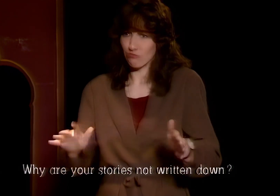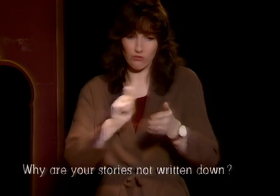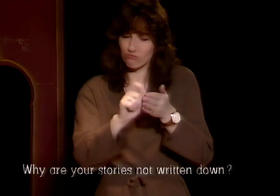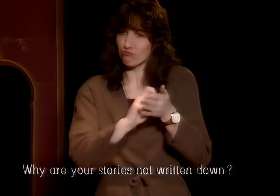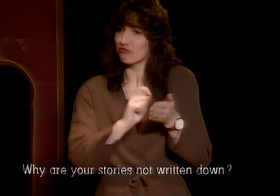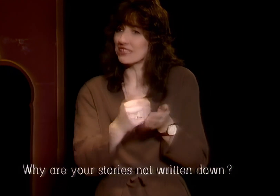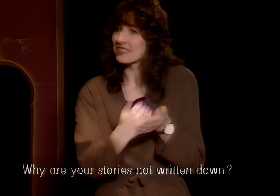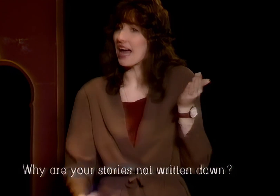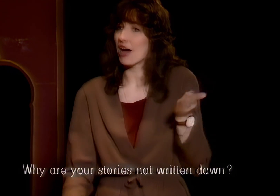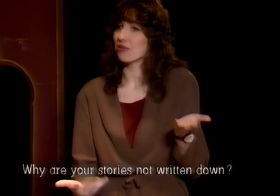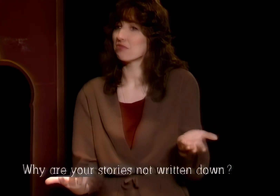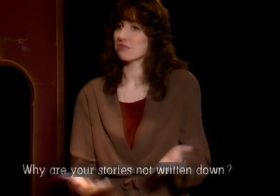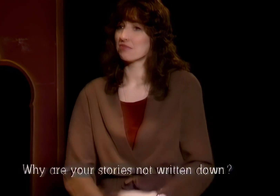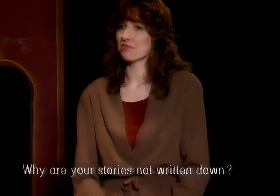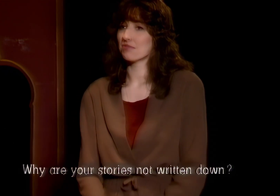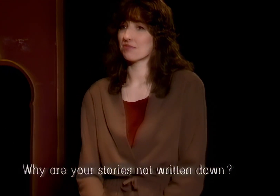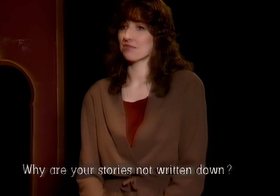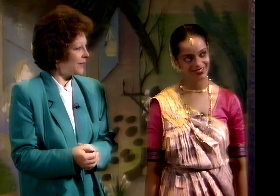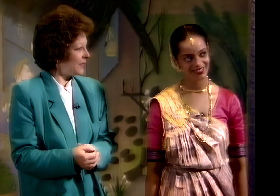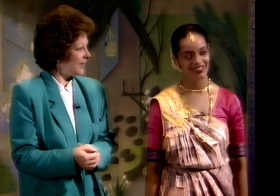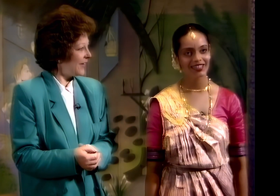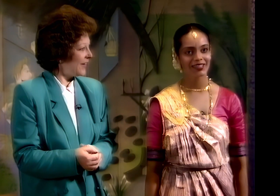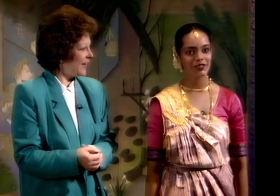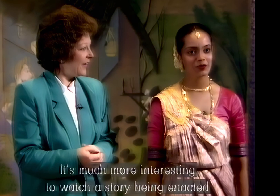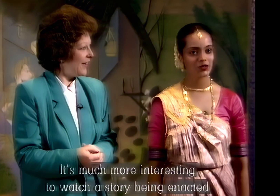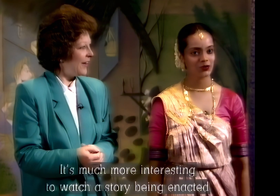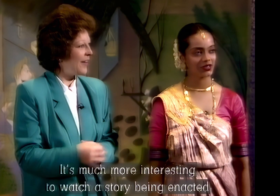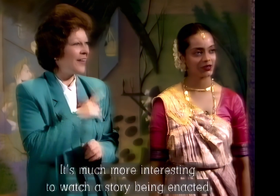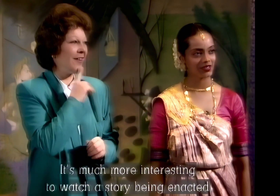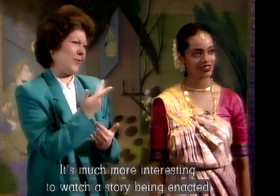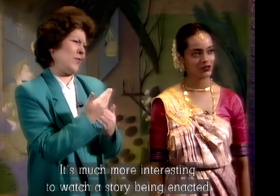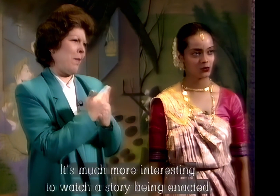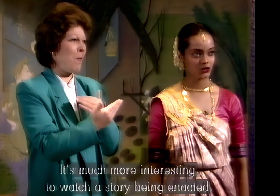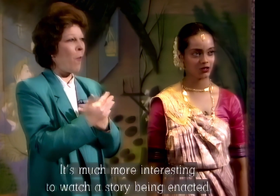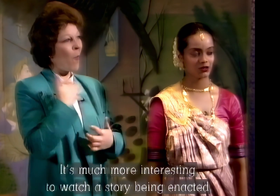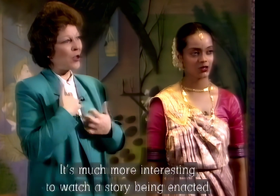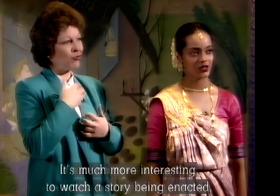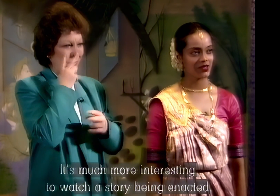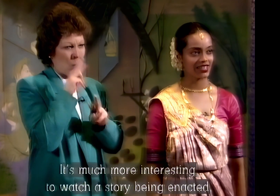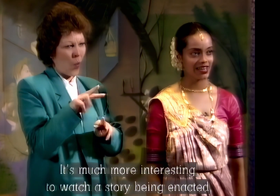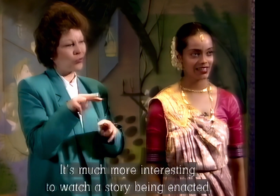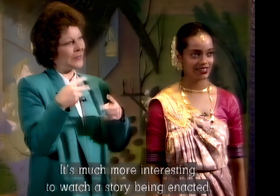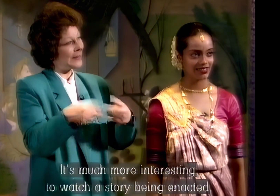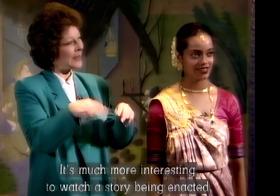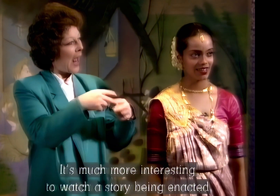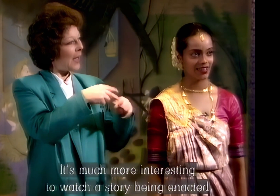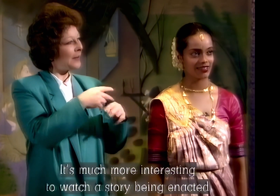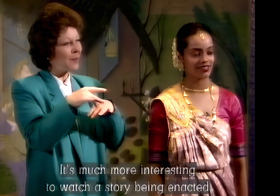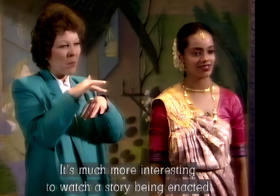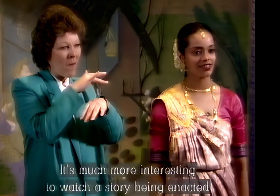So why are your stories not written down? It's much more interesting to watch a story being enacted, and